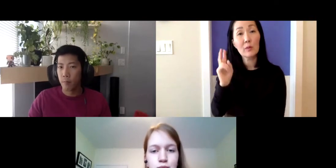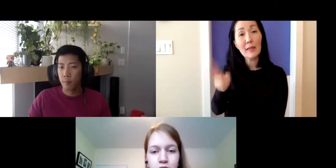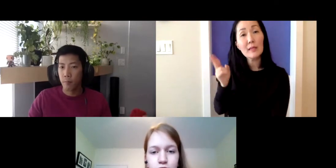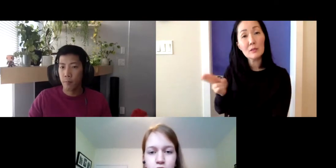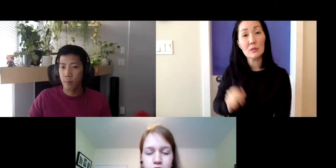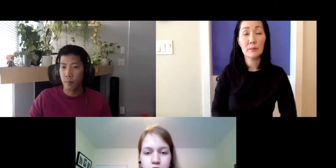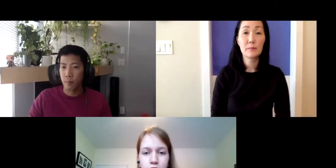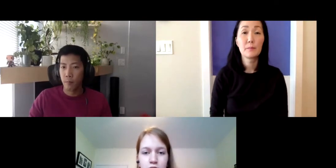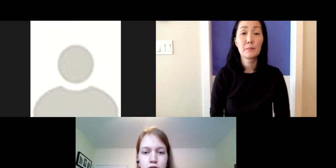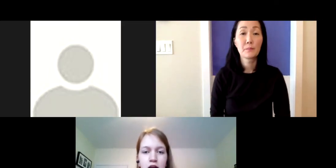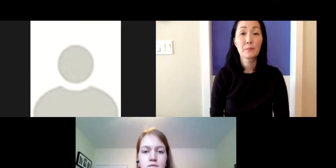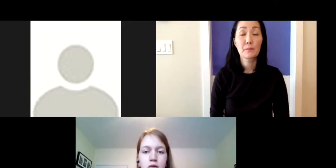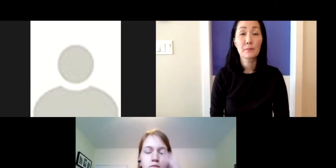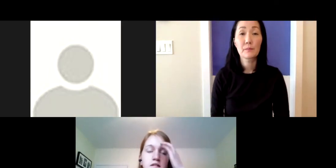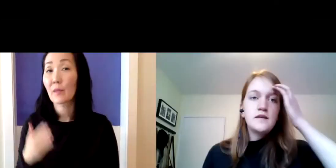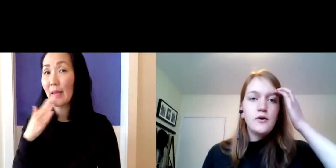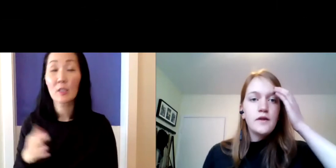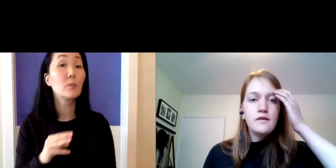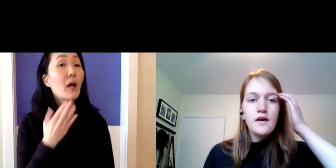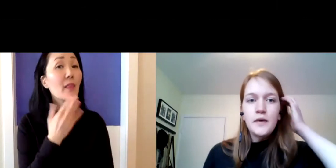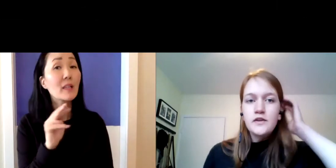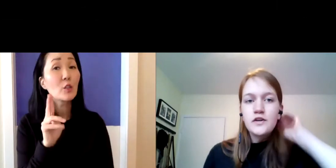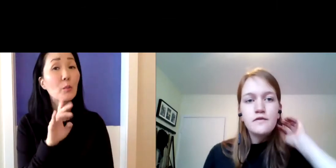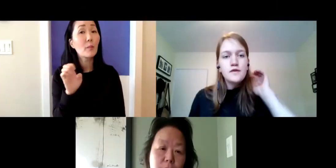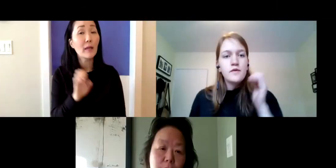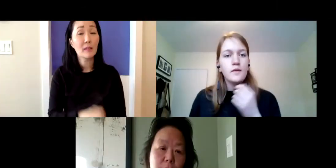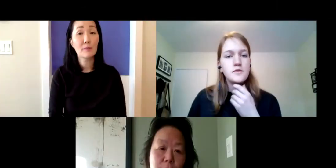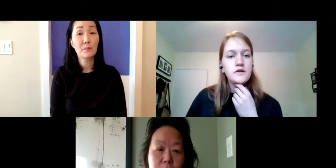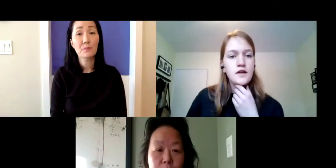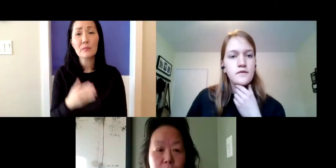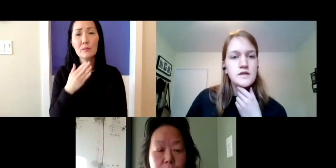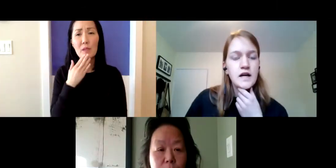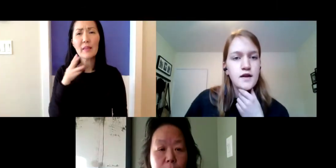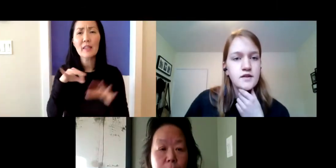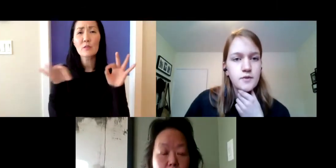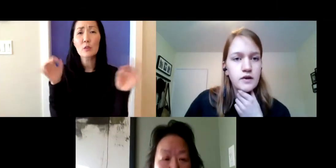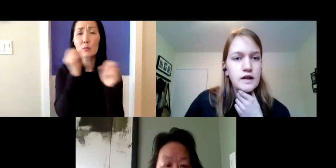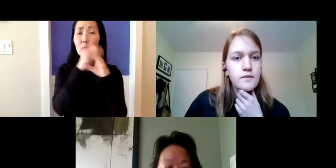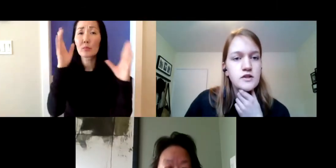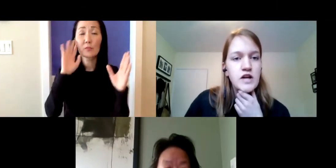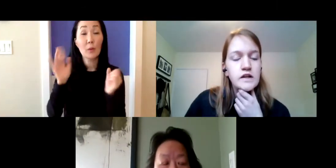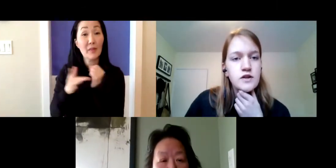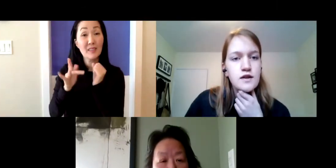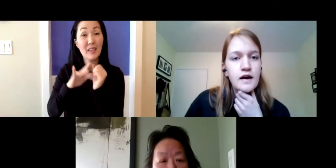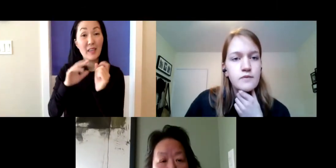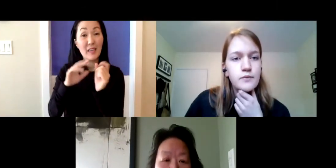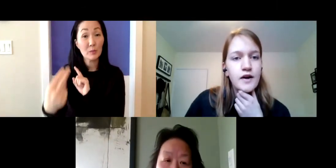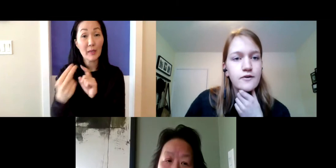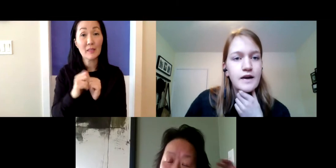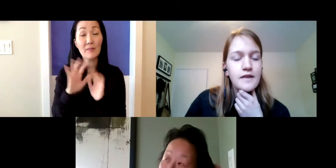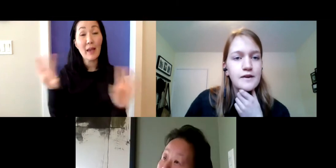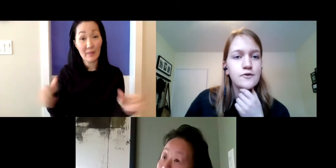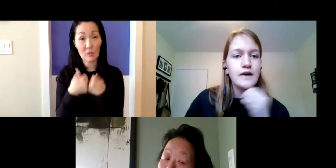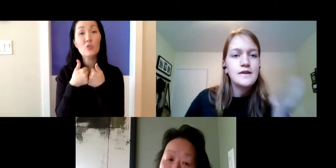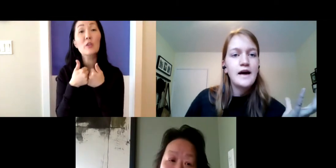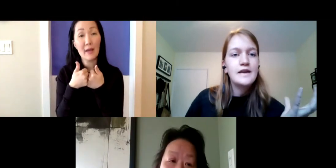Thanks, Mike, for your insight and painting both a picture of some of the opportunities from the tech sector, but really some of the challenges that have been brought out. And